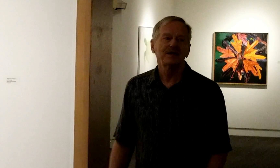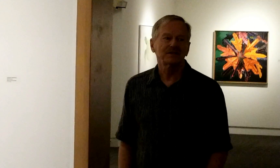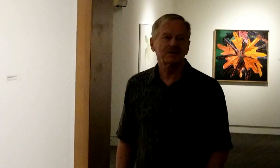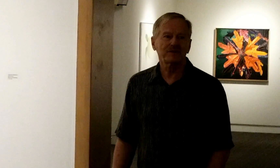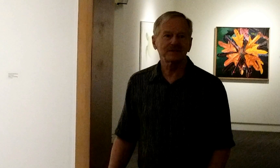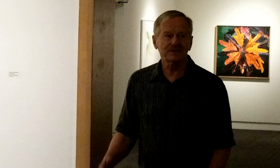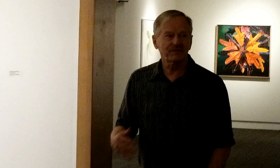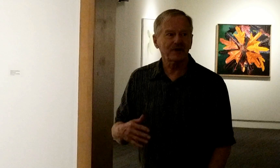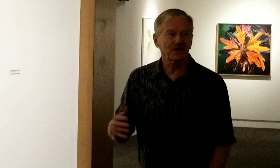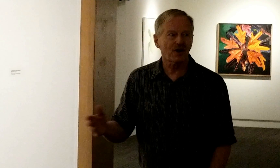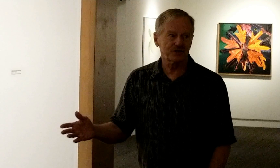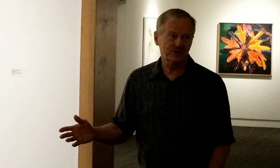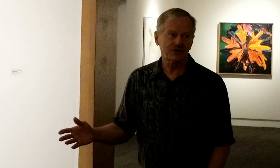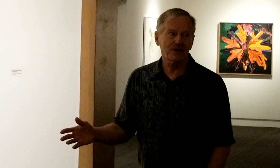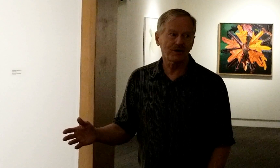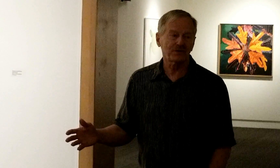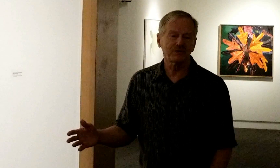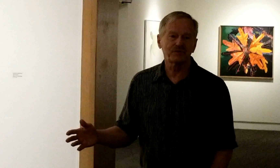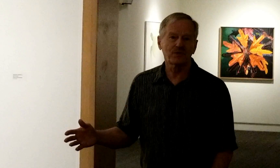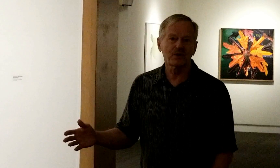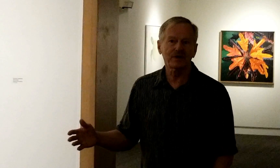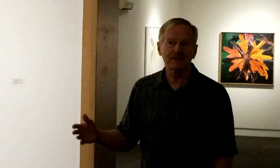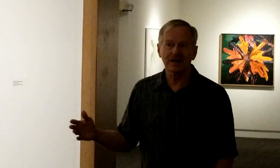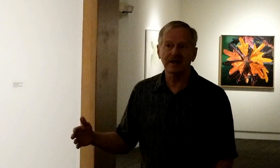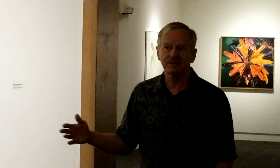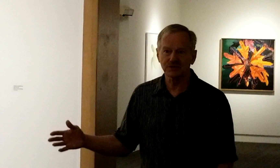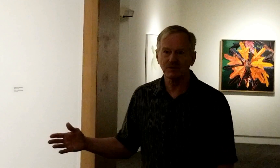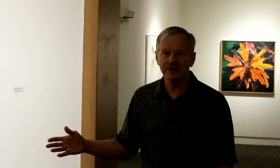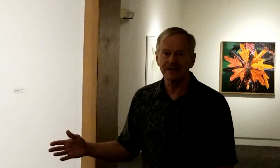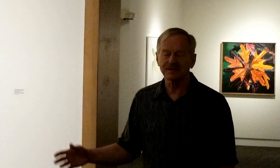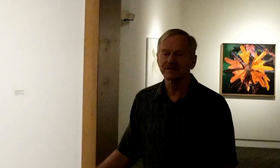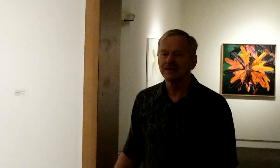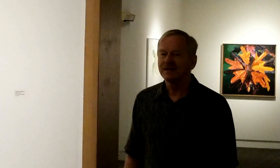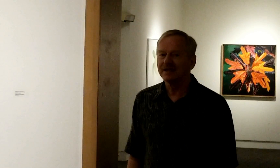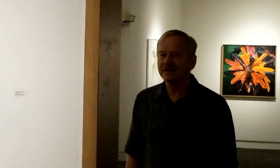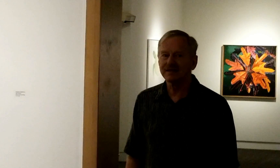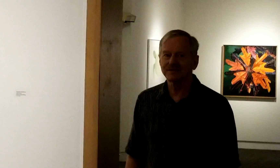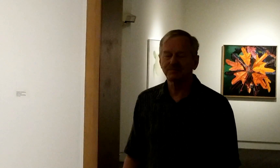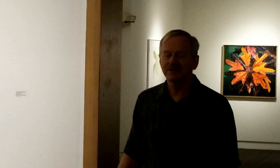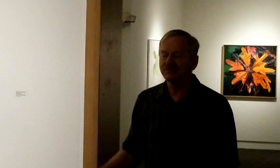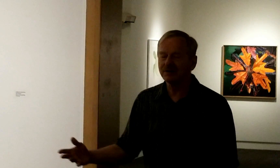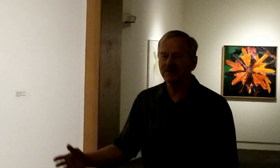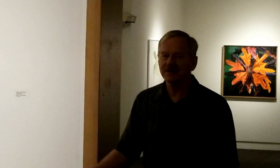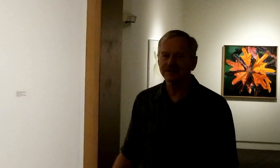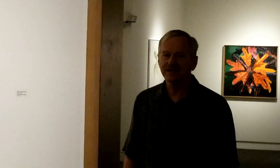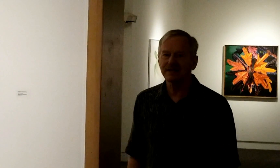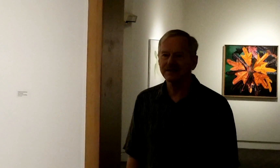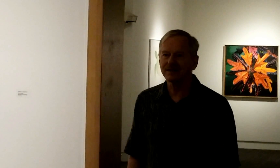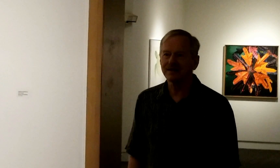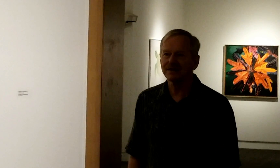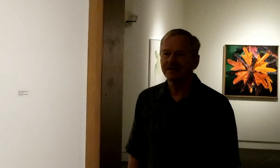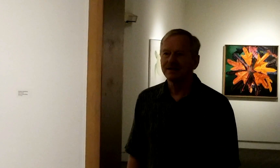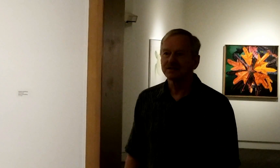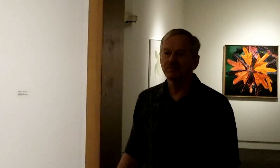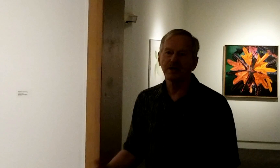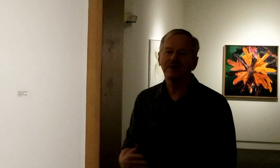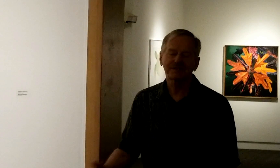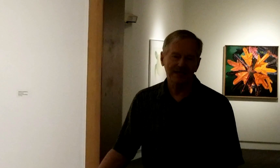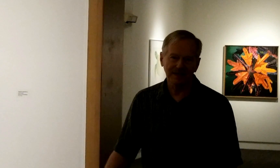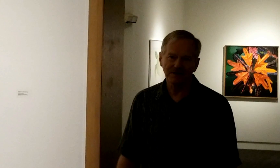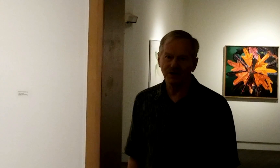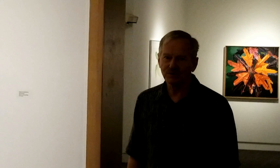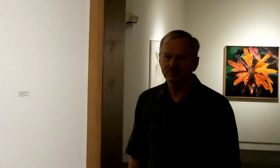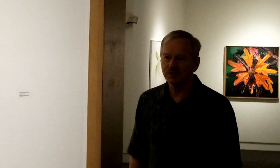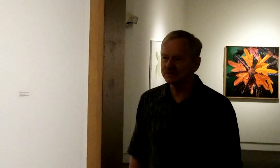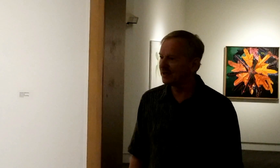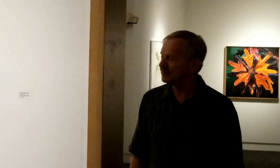show. So this is a very large show for the kind of show it is. And it's been very, very exciting to be